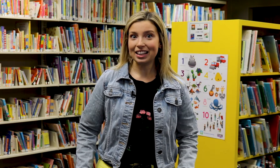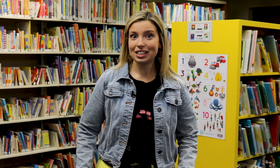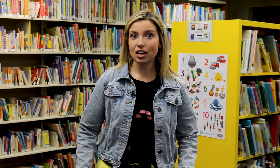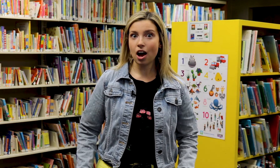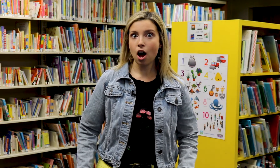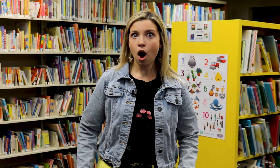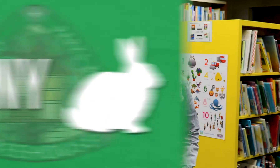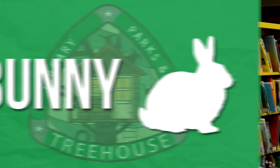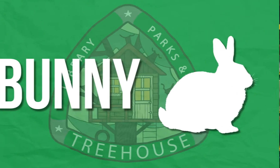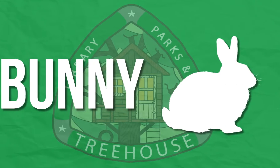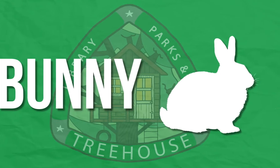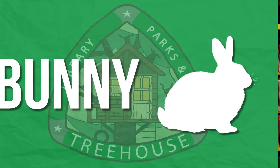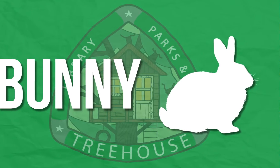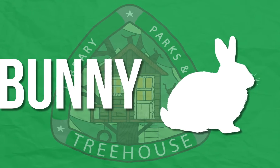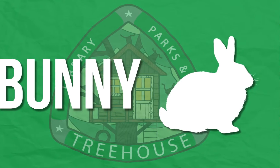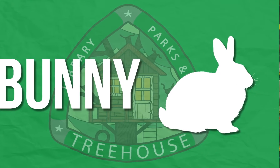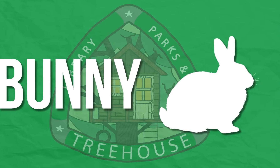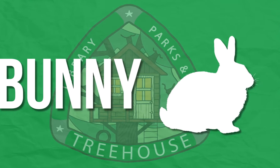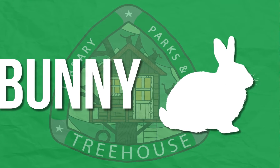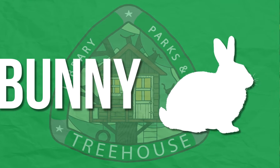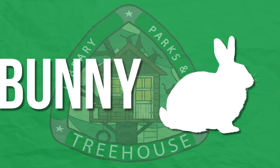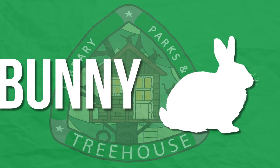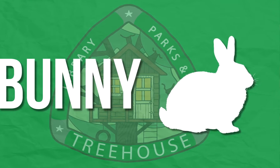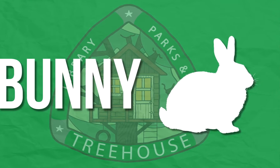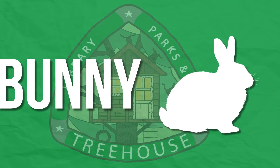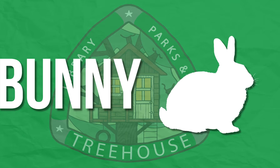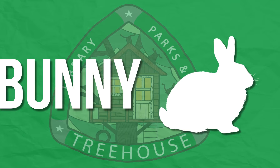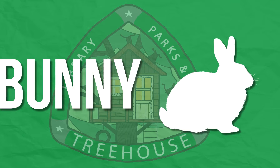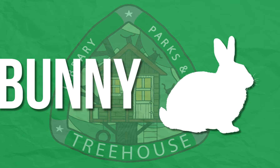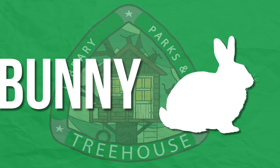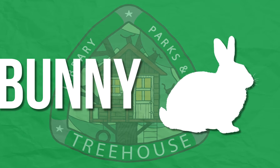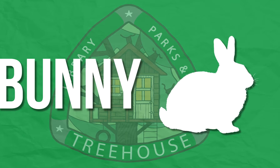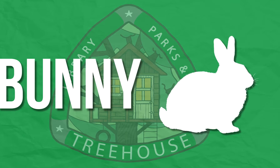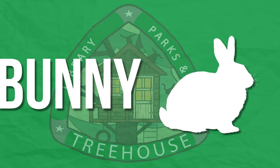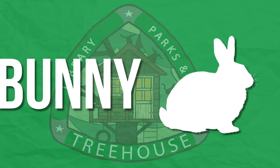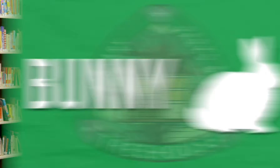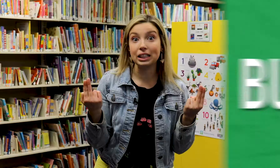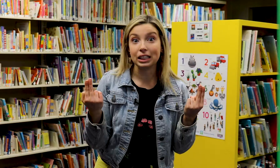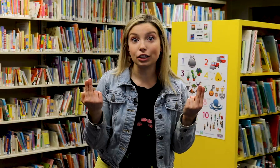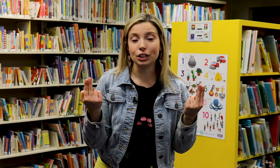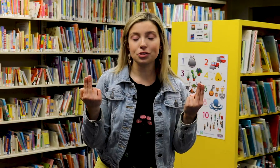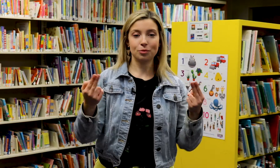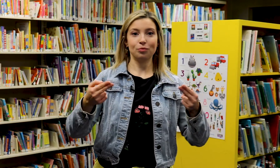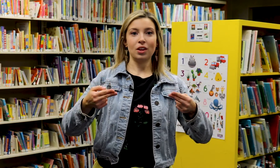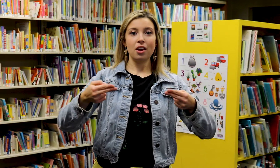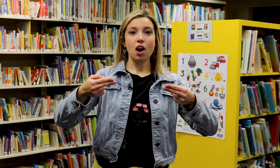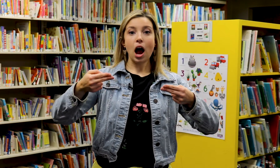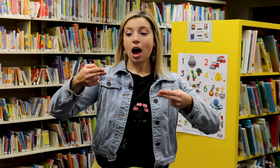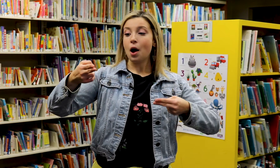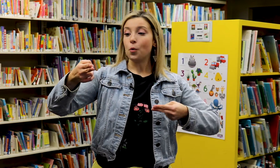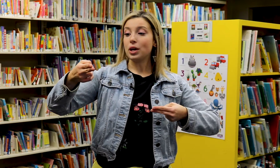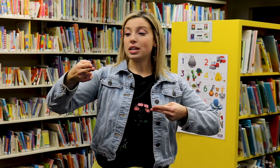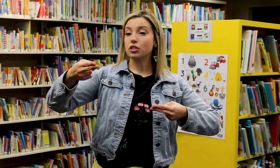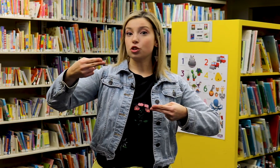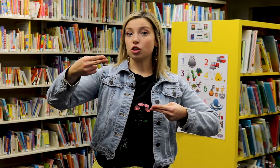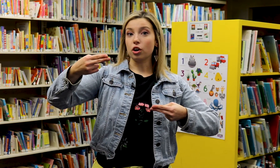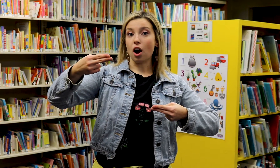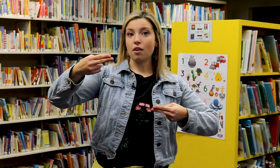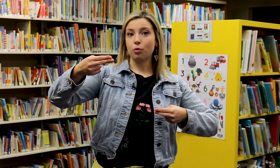is a bunny. Now we get to make bunny ears. We get to start off with